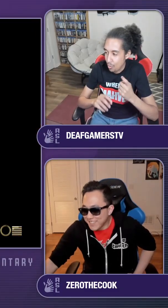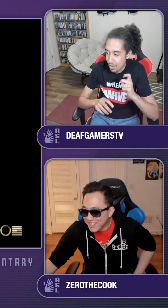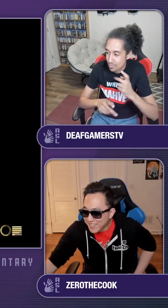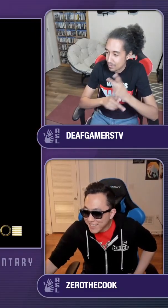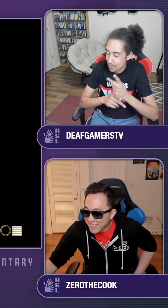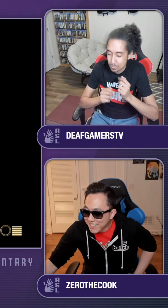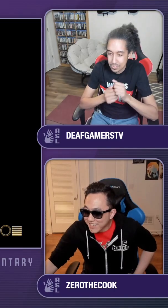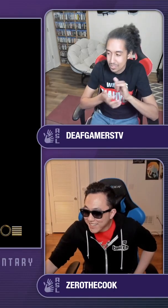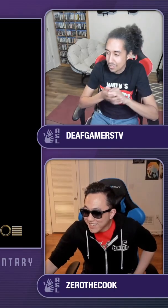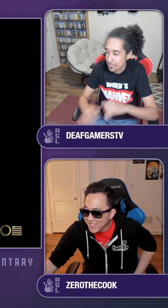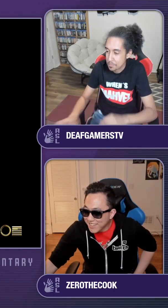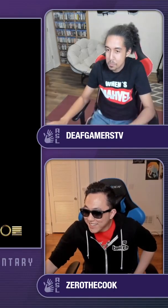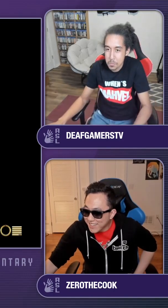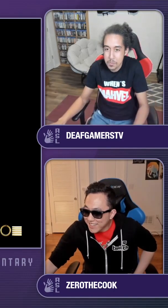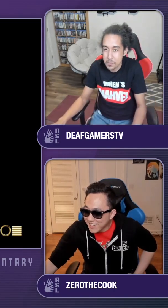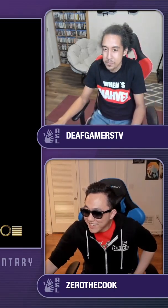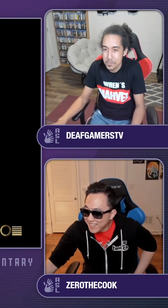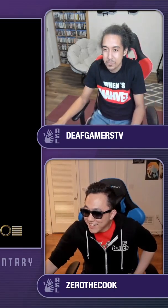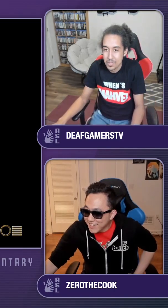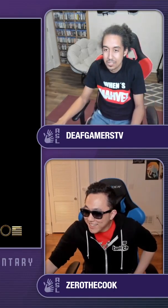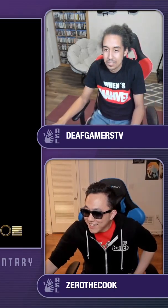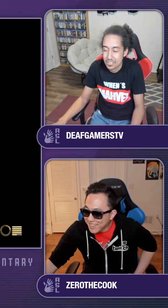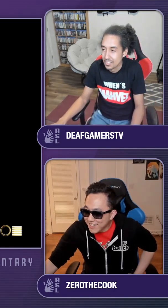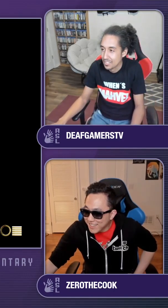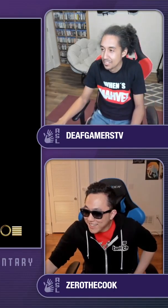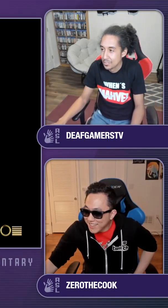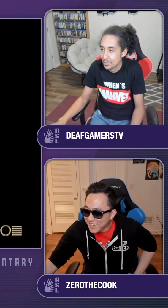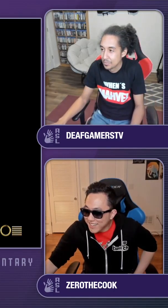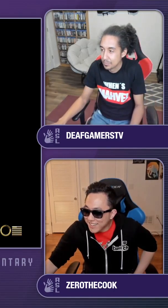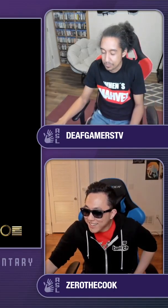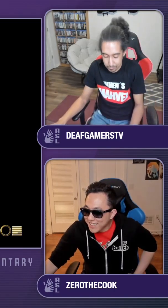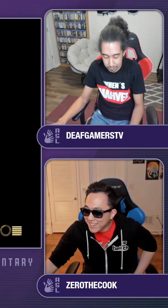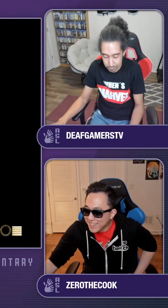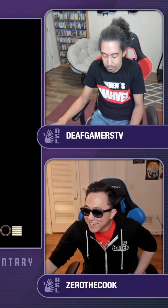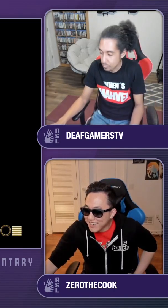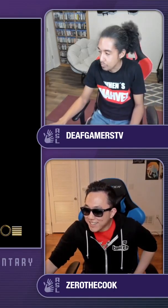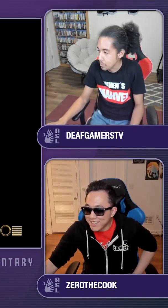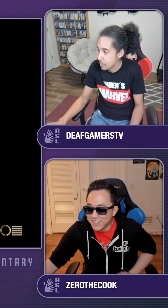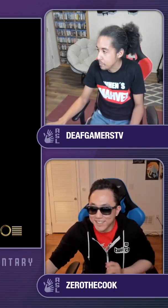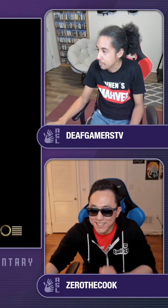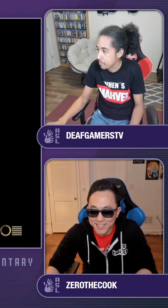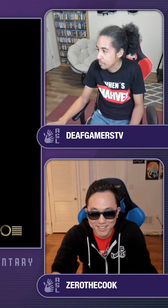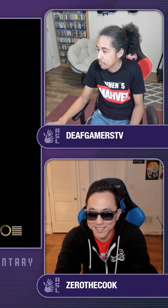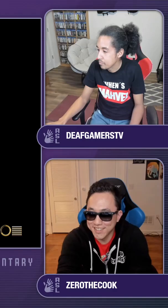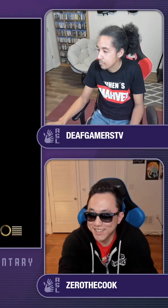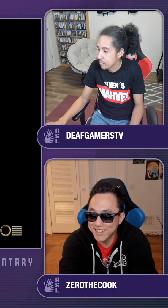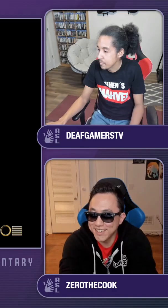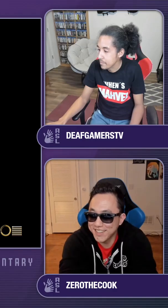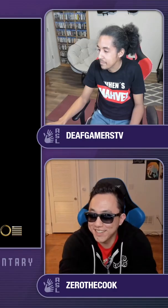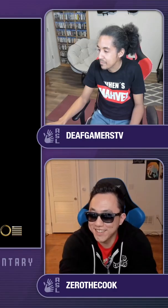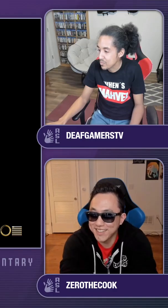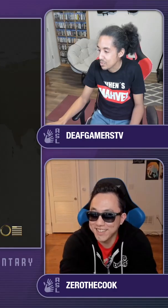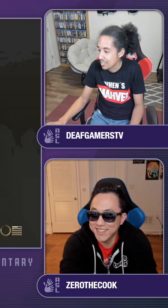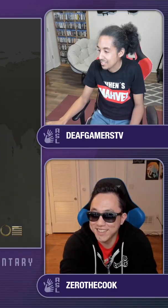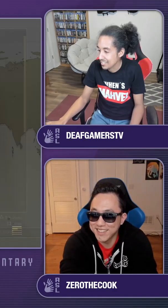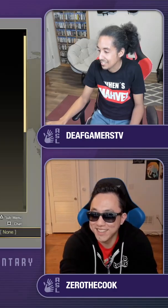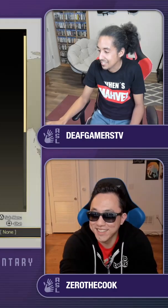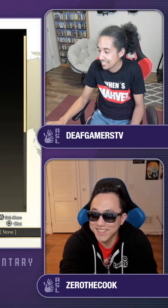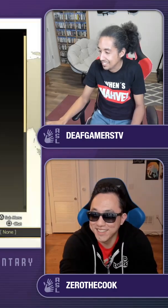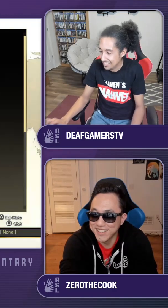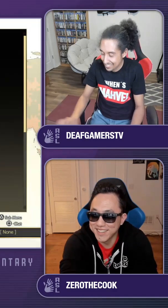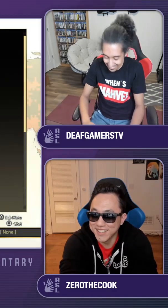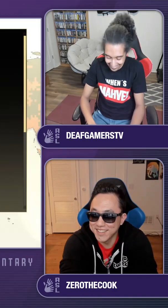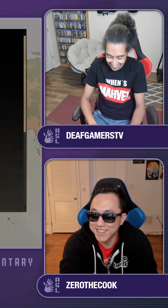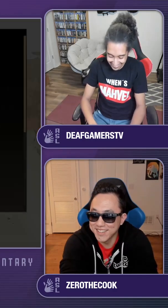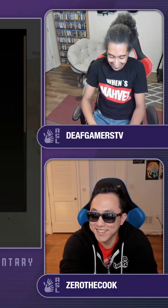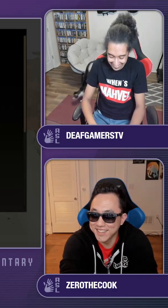more practice against Jazdero in the Ibuki matchup. It feels like this has been like not just calling out Ibuki